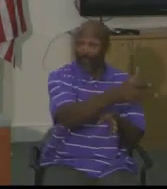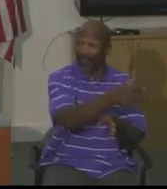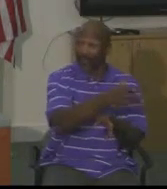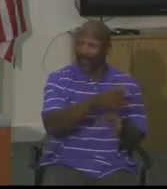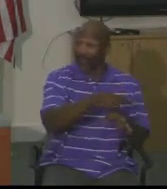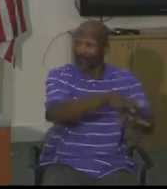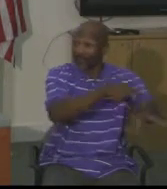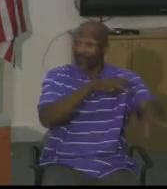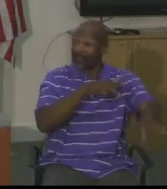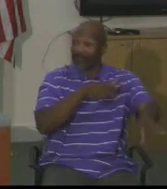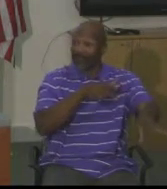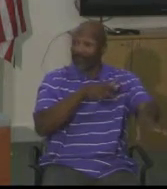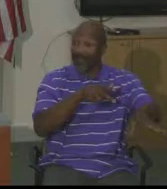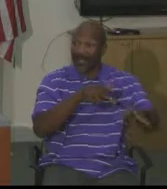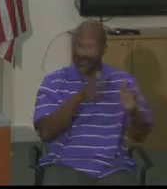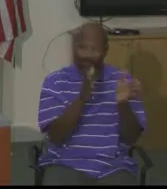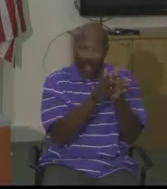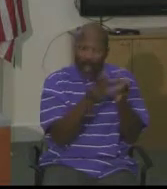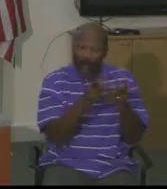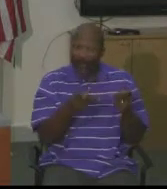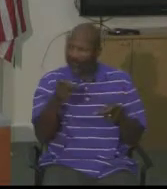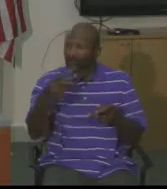small controlled intersections.